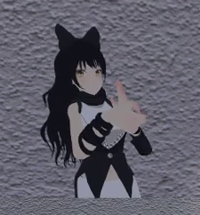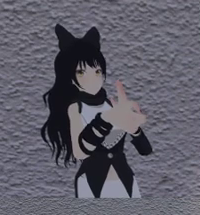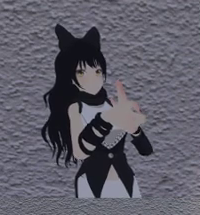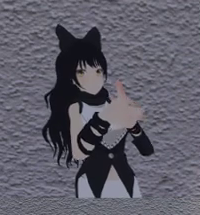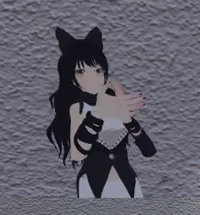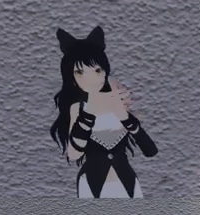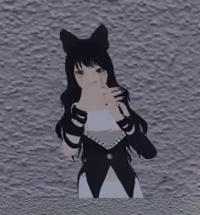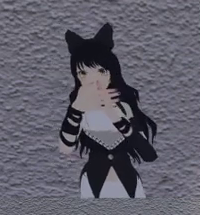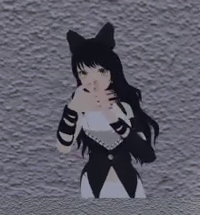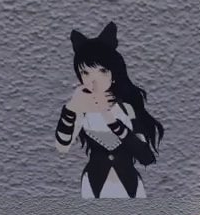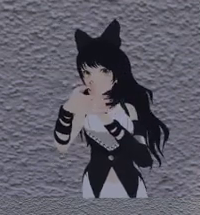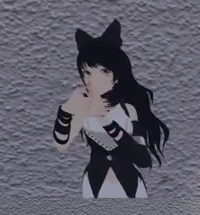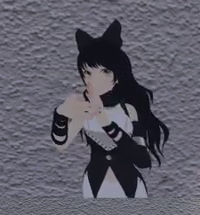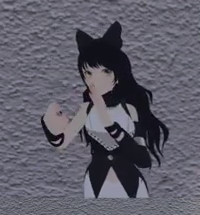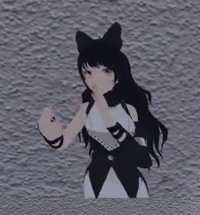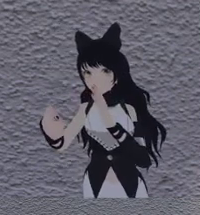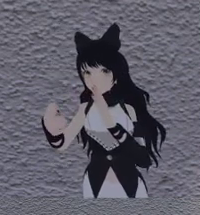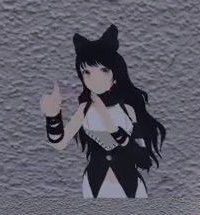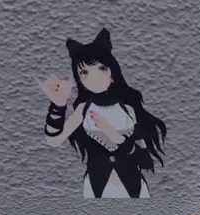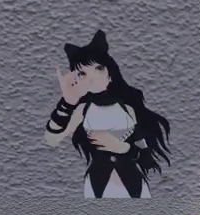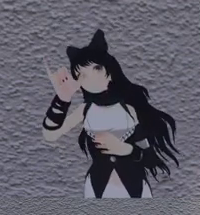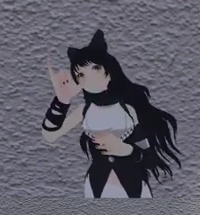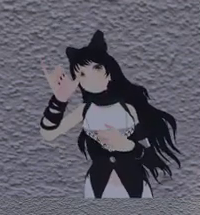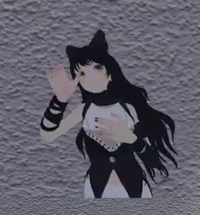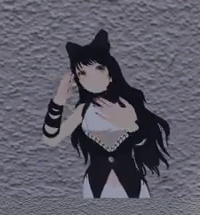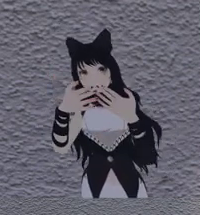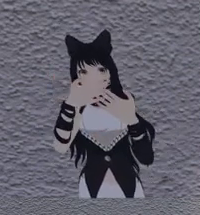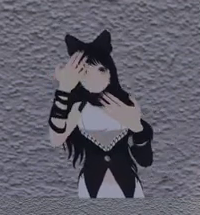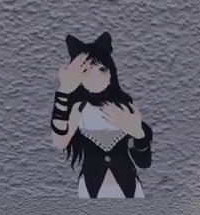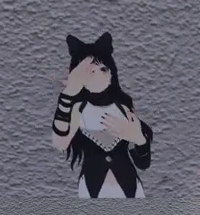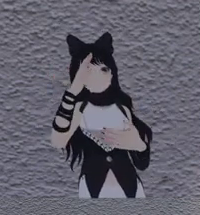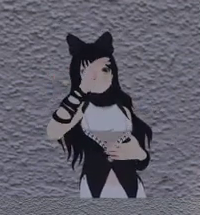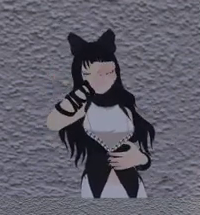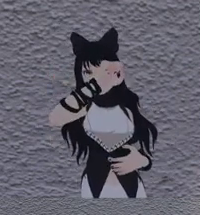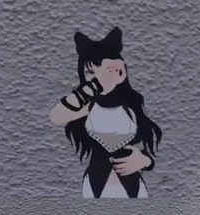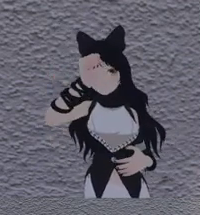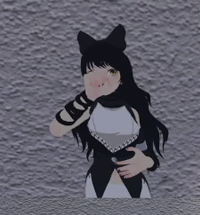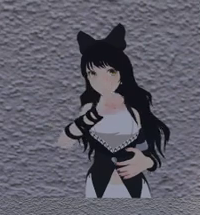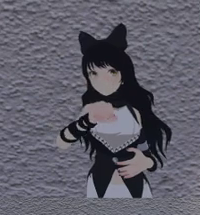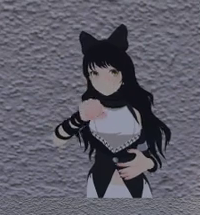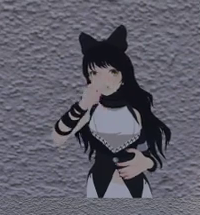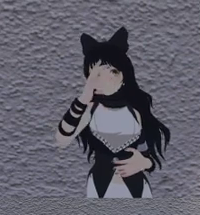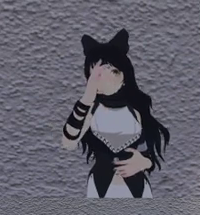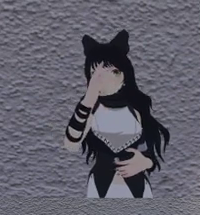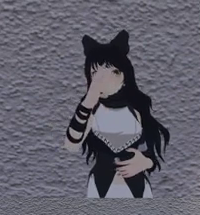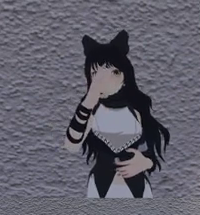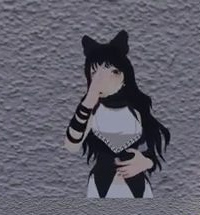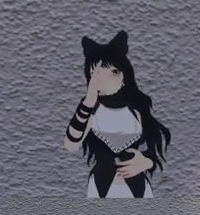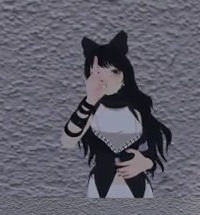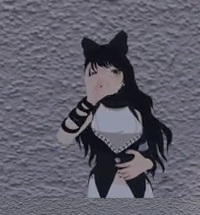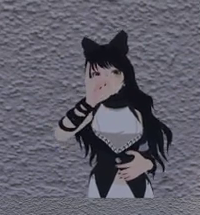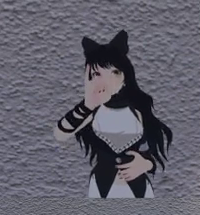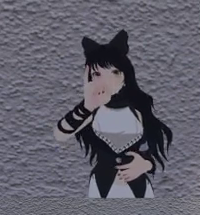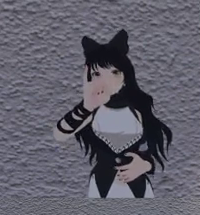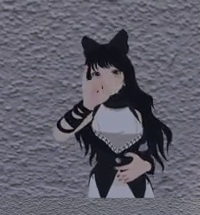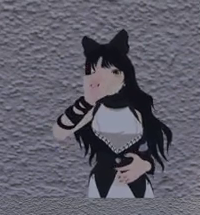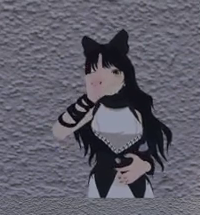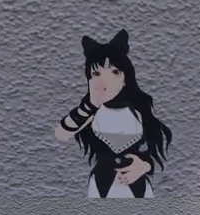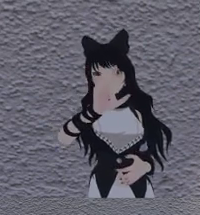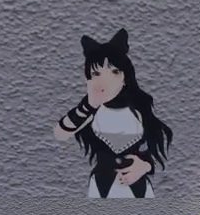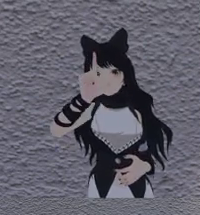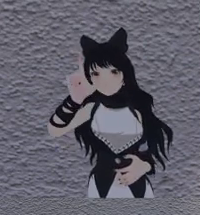skilled, or talented. Skilled, talented. It's, yeah, he's finger